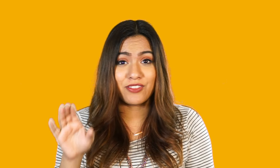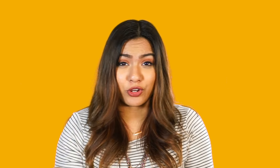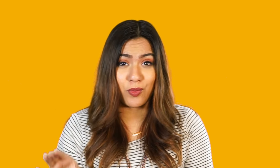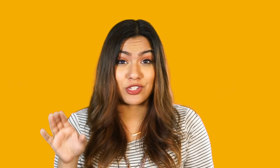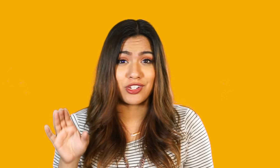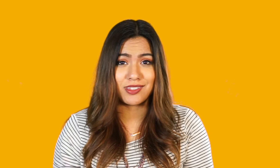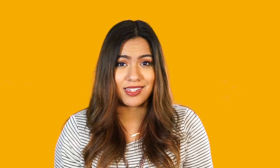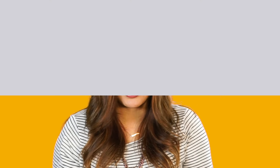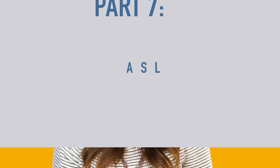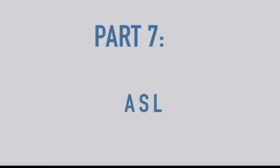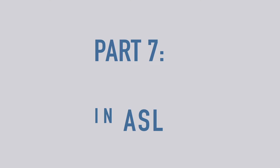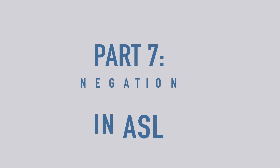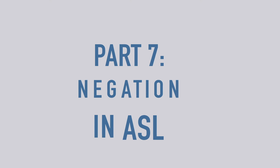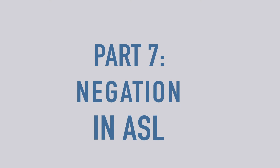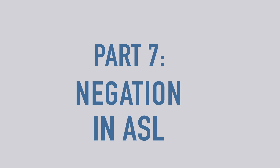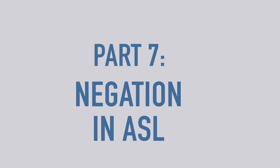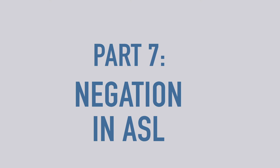your question sentence.